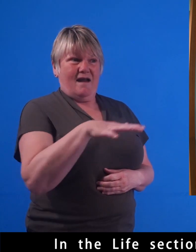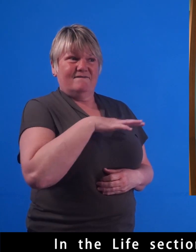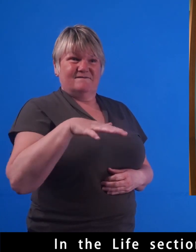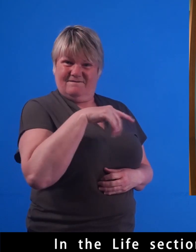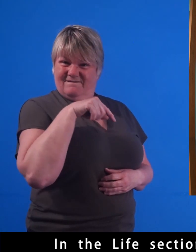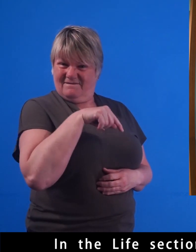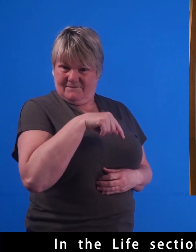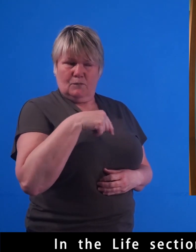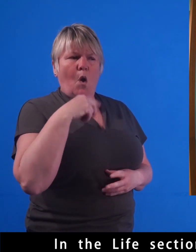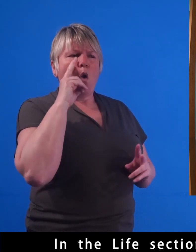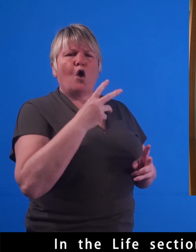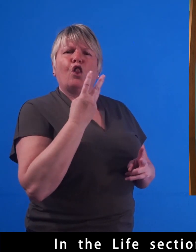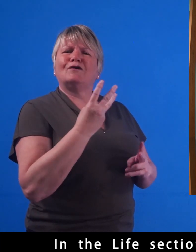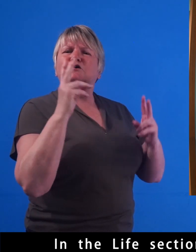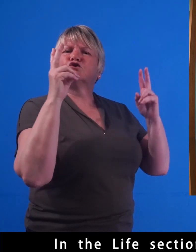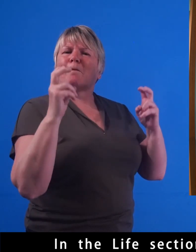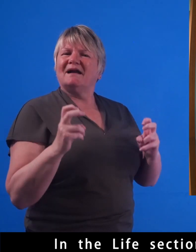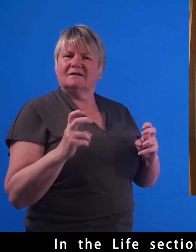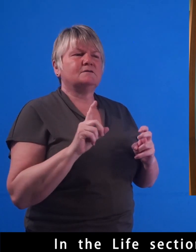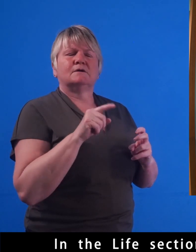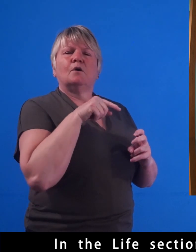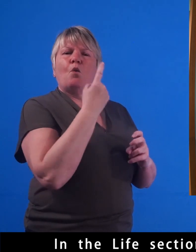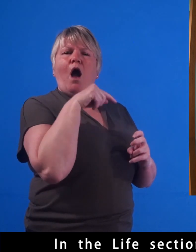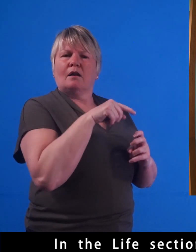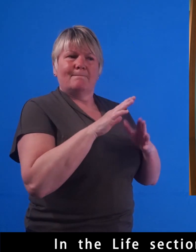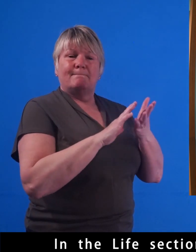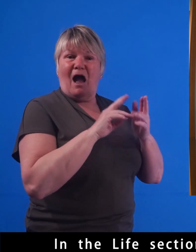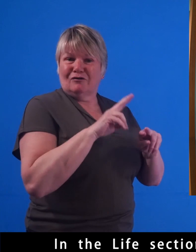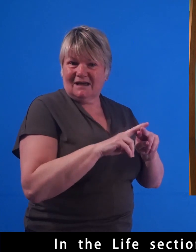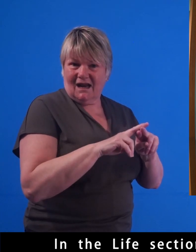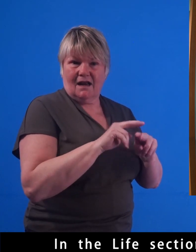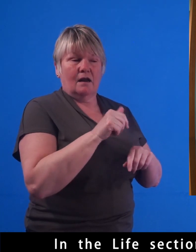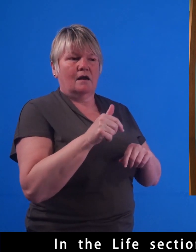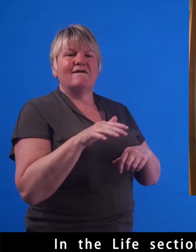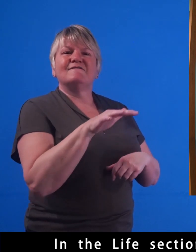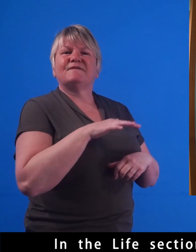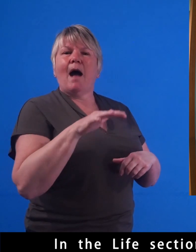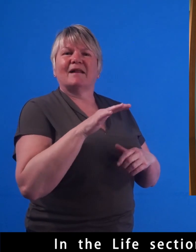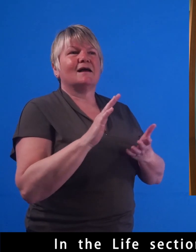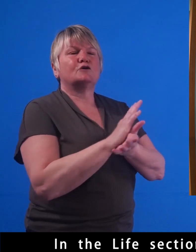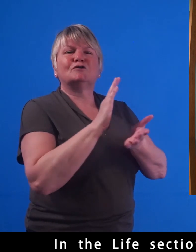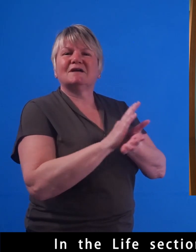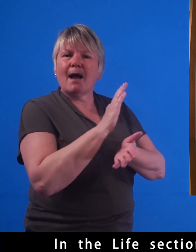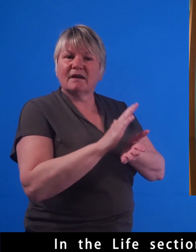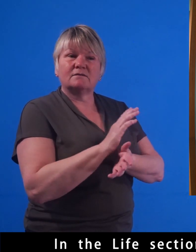In the life section, we look at 3 topics: parenting, family